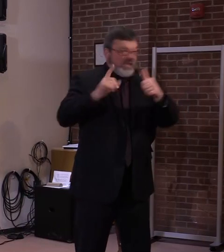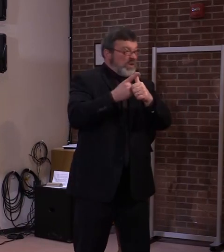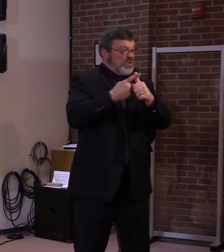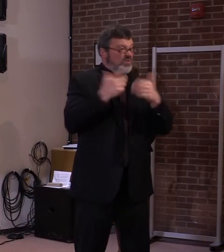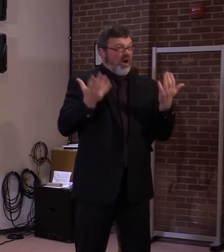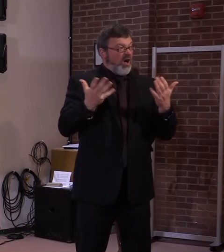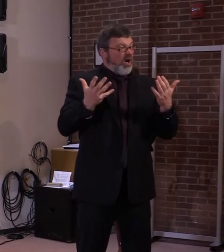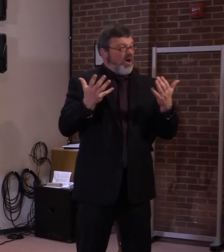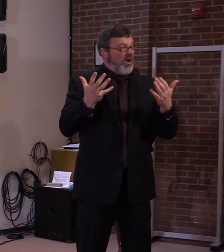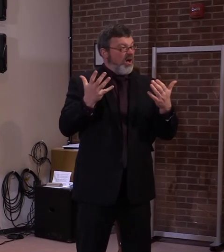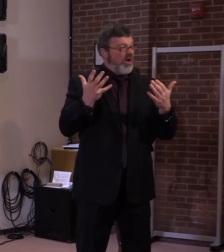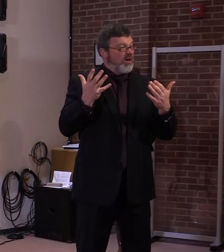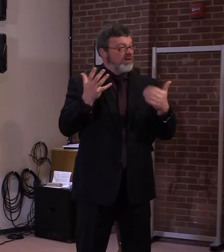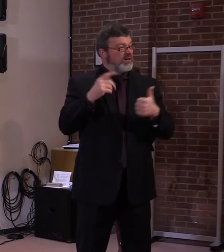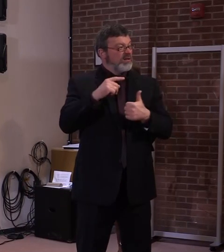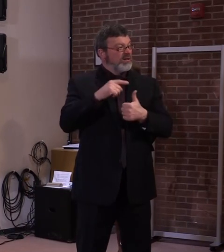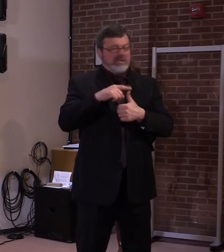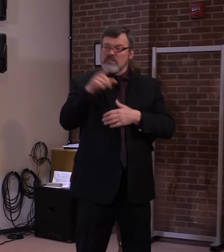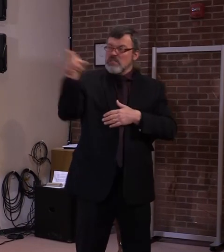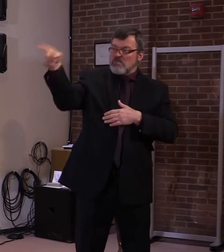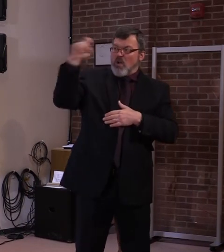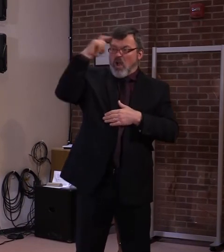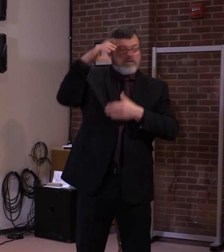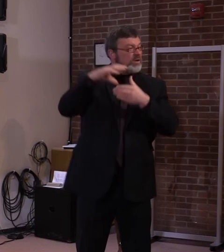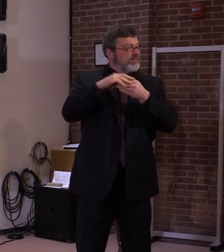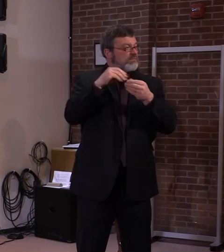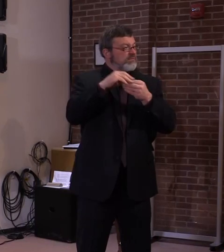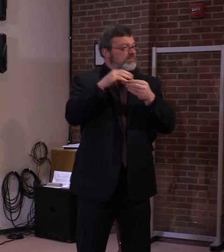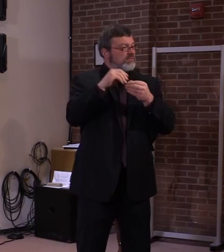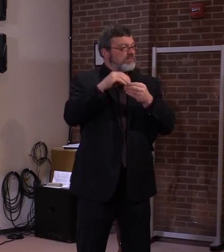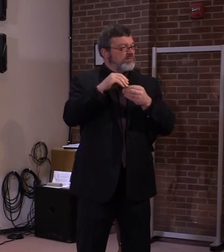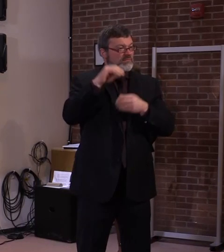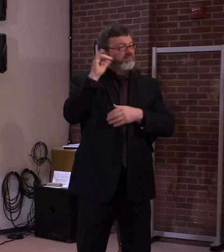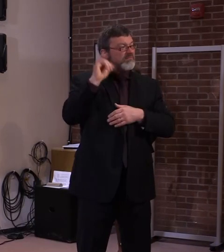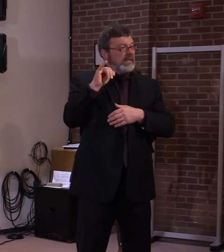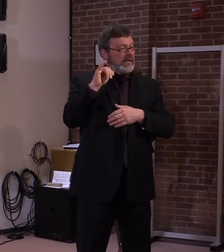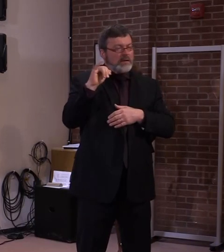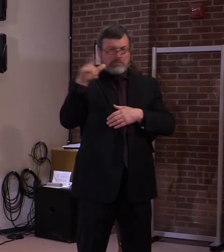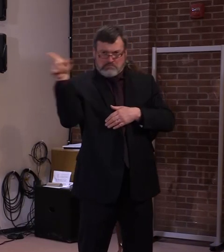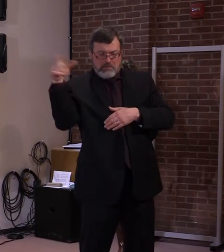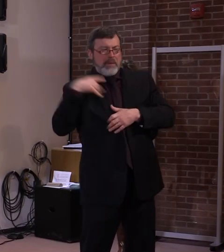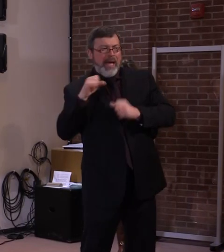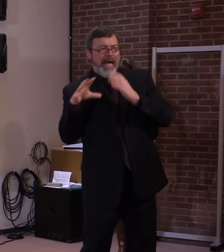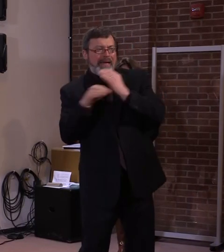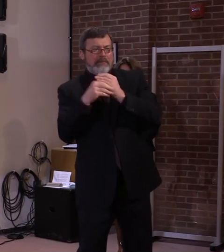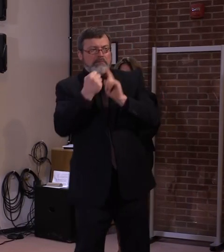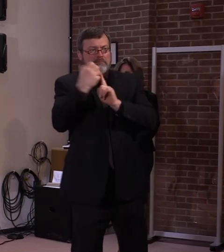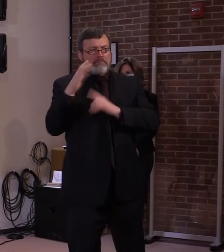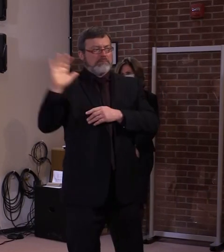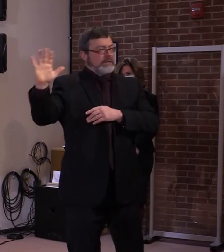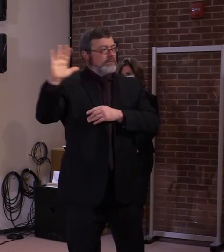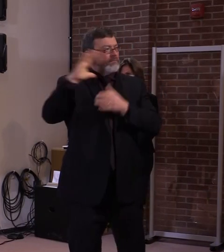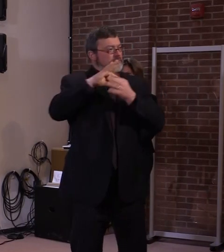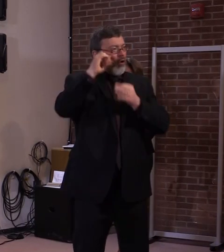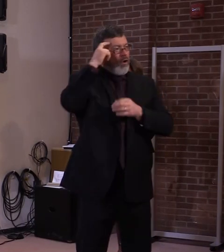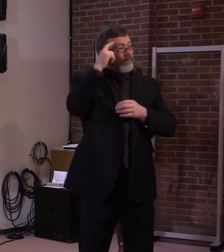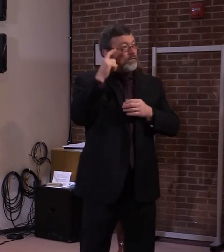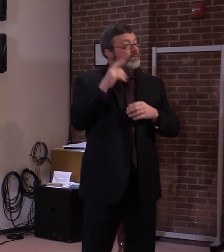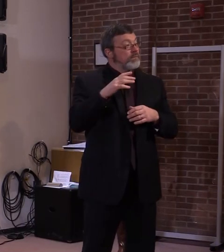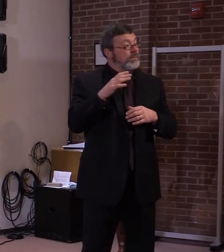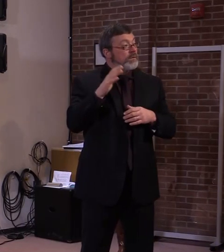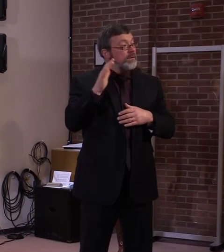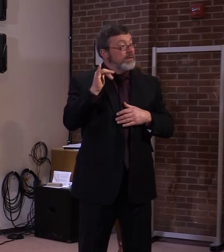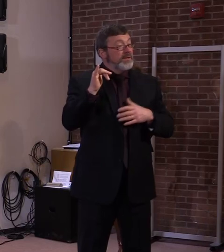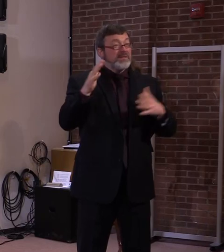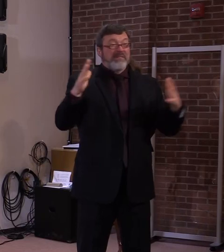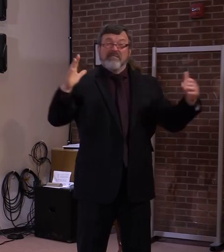The governor had mentioned many of these, but I'll add just one more. Again, the governor had said, first and most